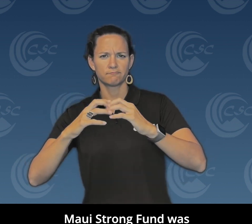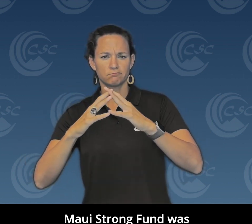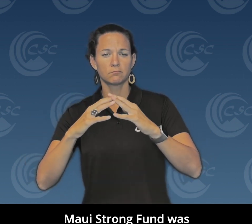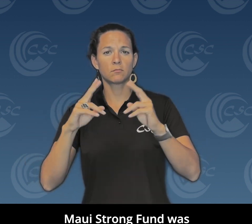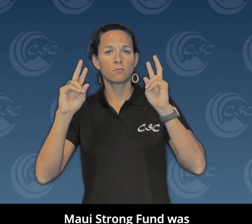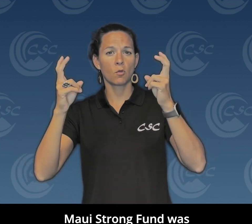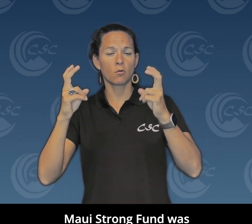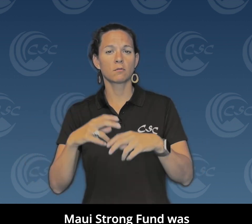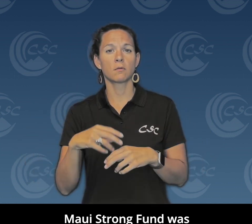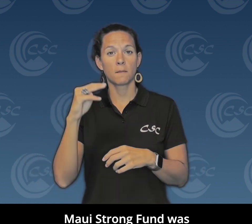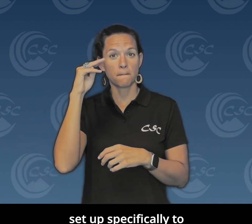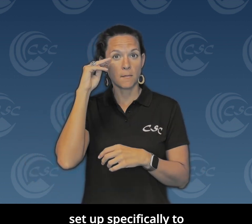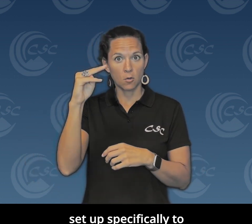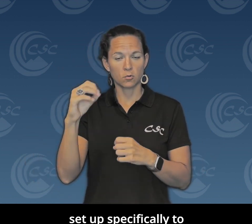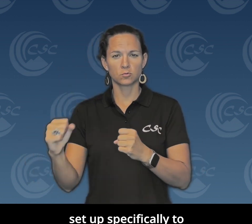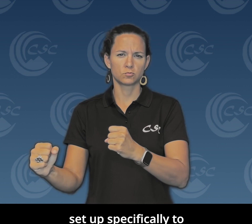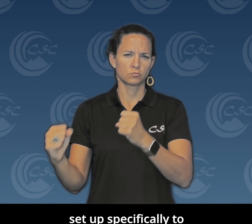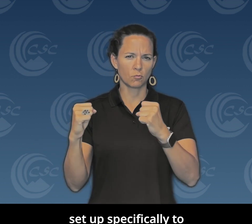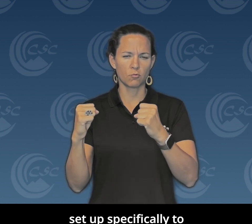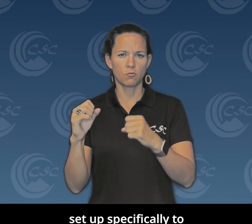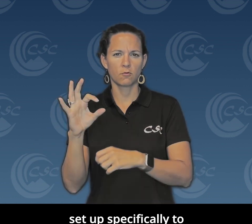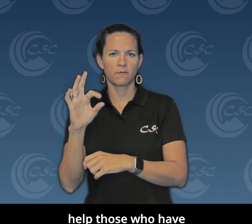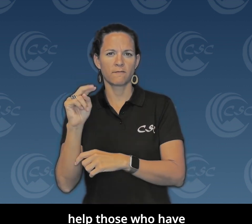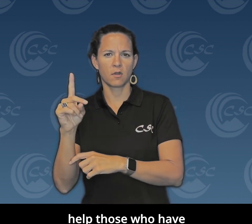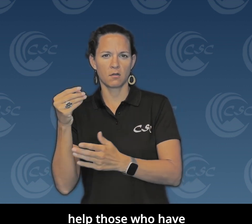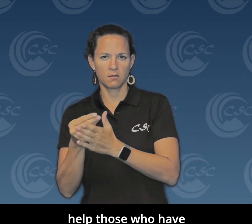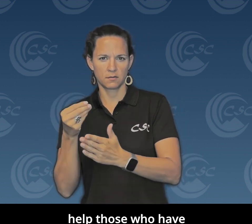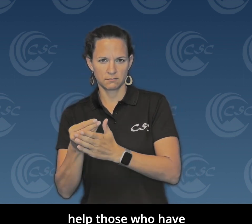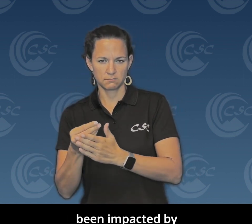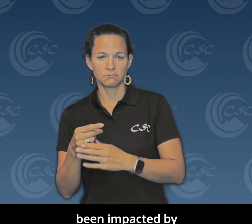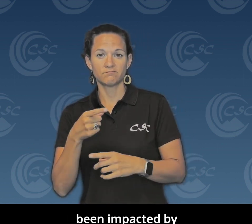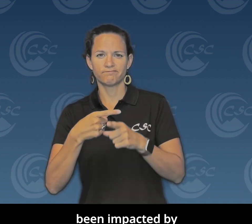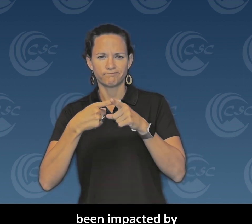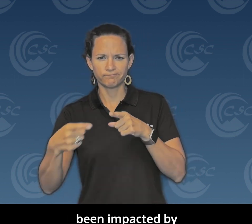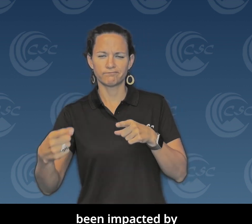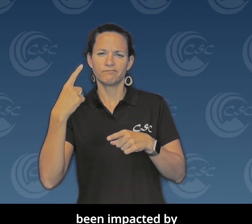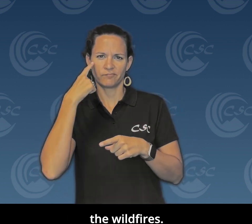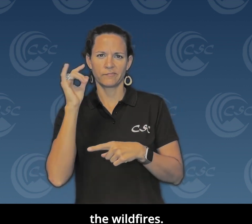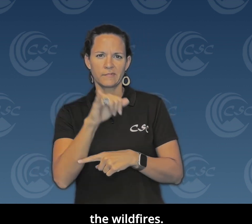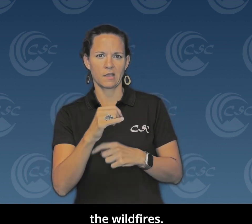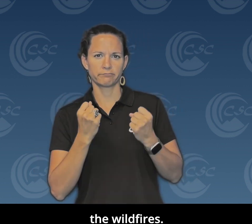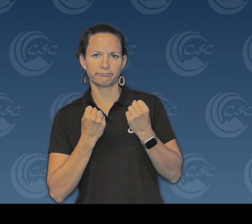Maui Strong Fund was set up specifically to help those who have been impacted by the wildfires.